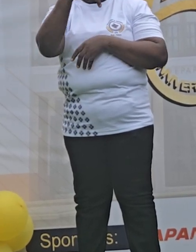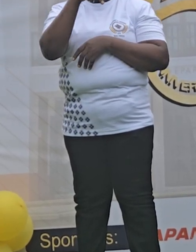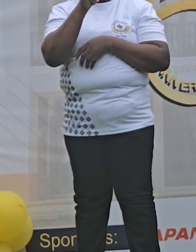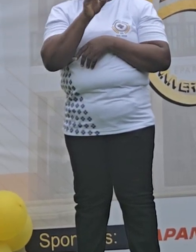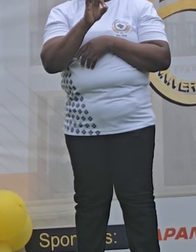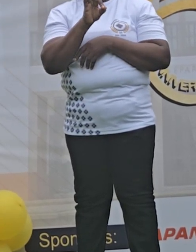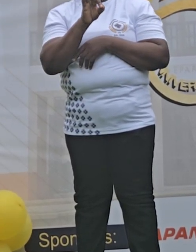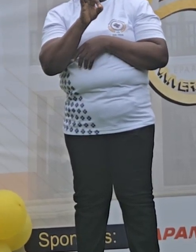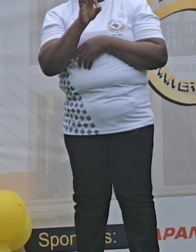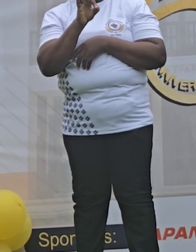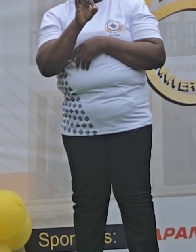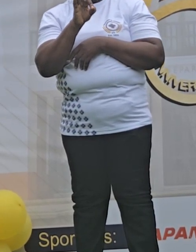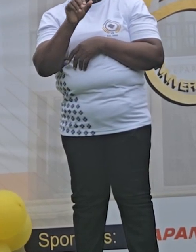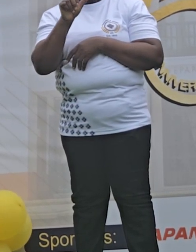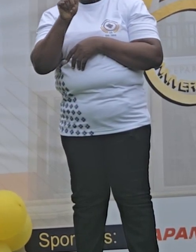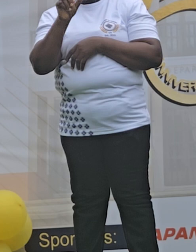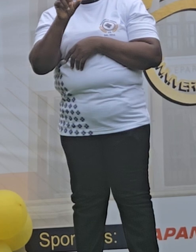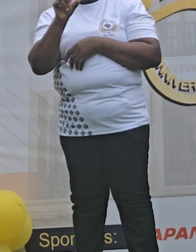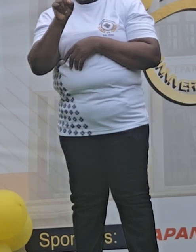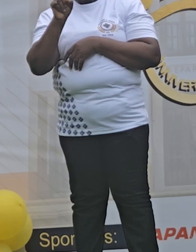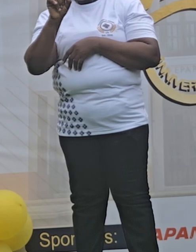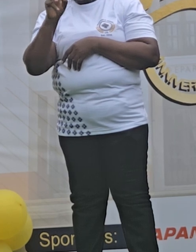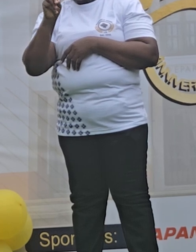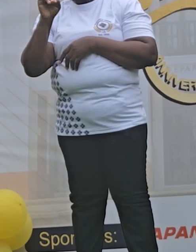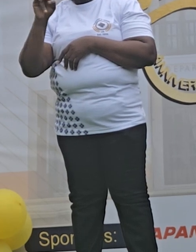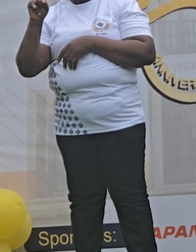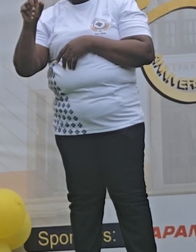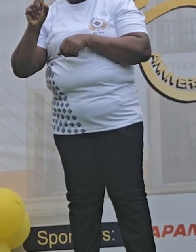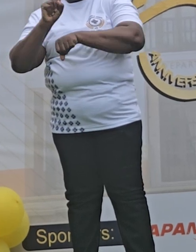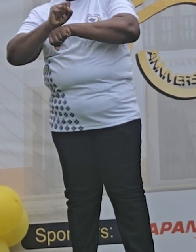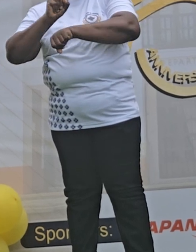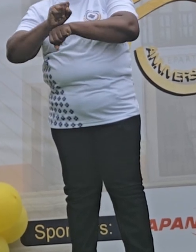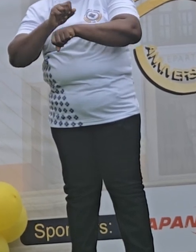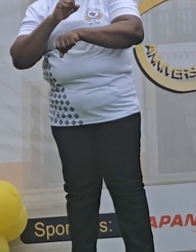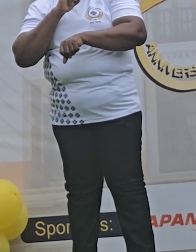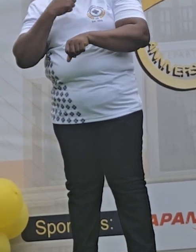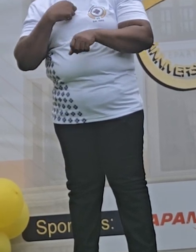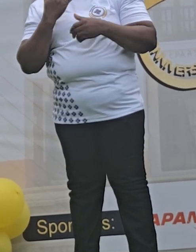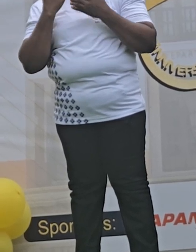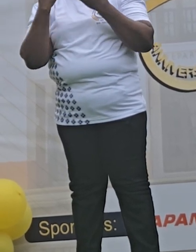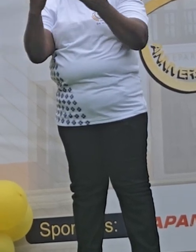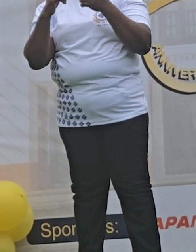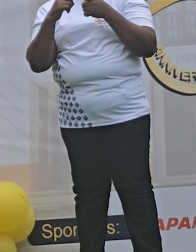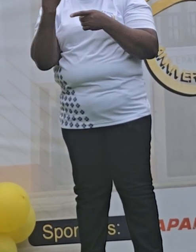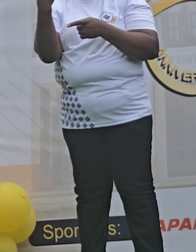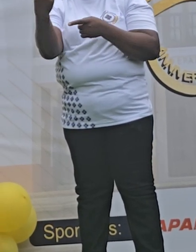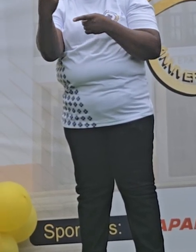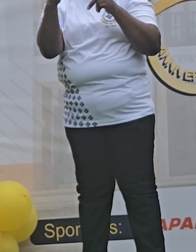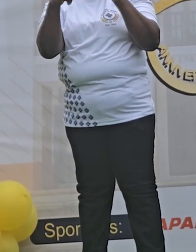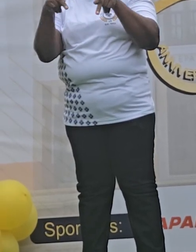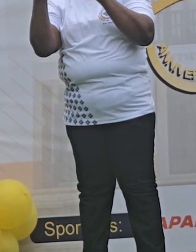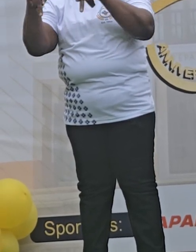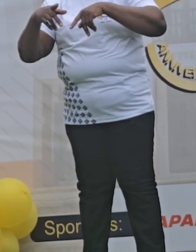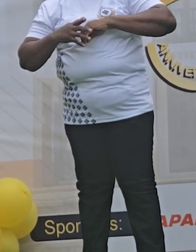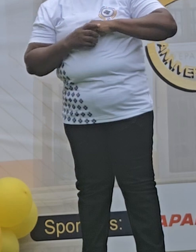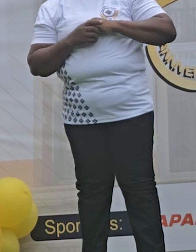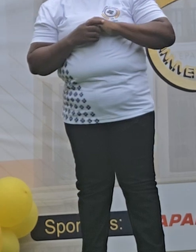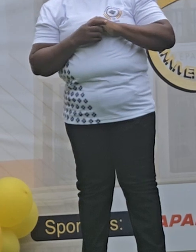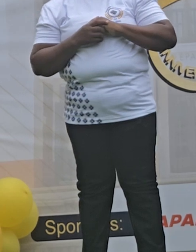Professor Essimi's works. So we are grateful to these two personalities.